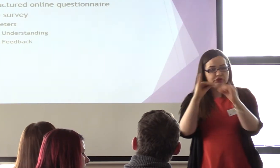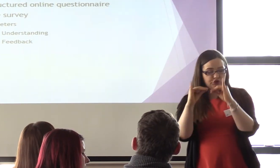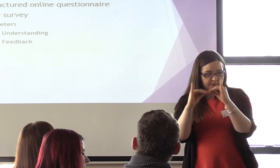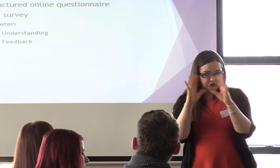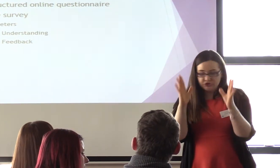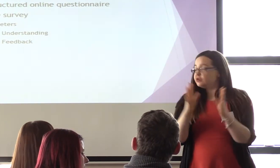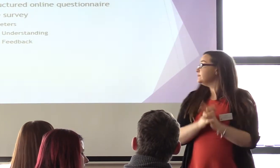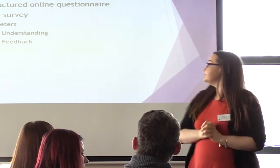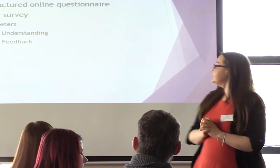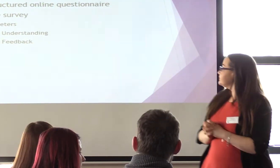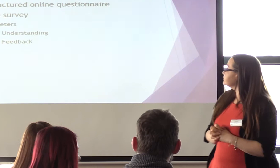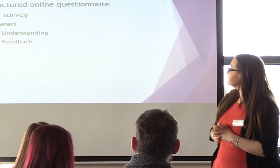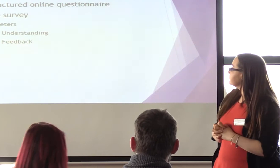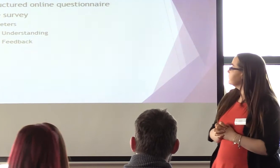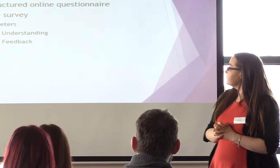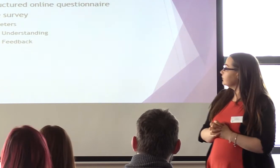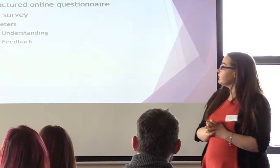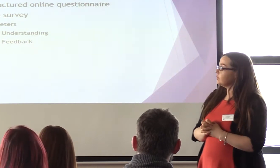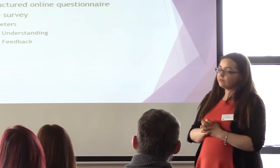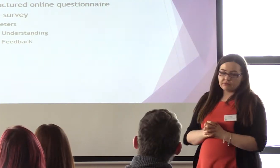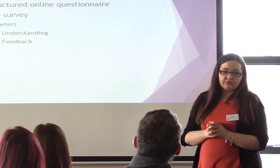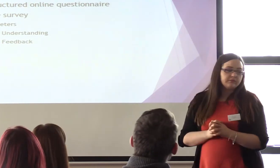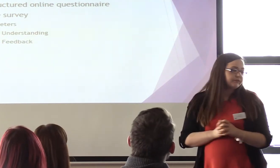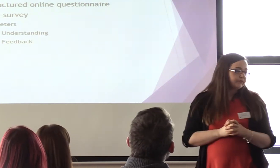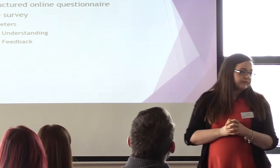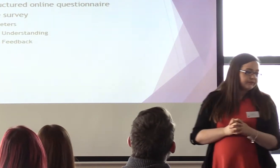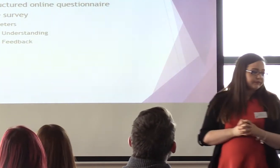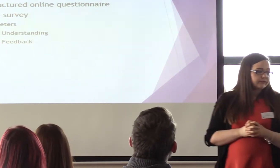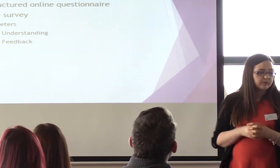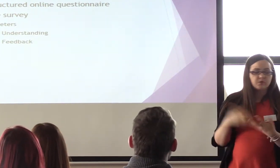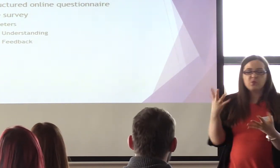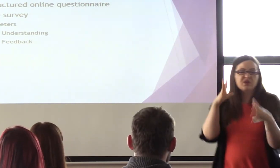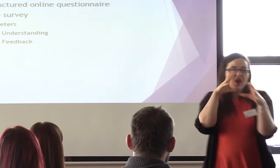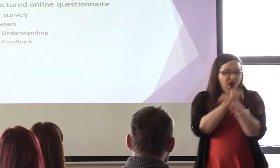both users of users of ISL and interpreters.